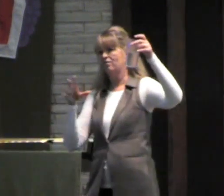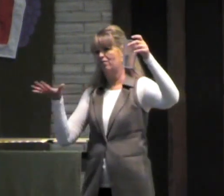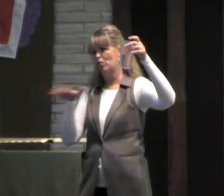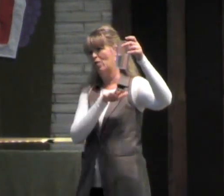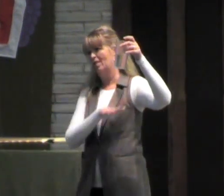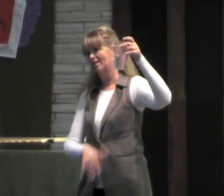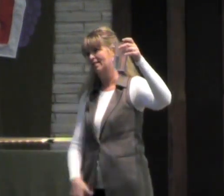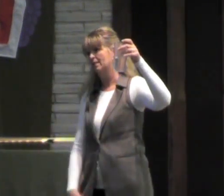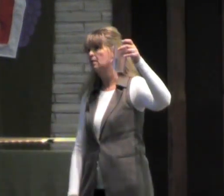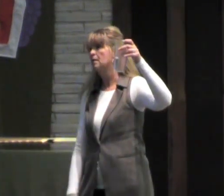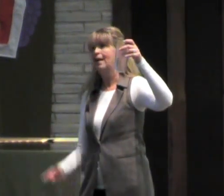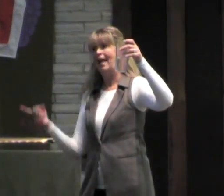it's half full.